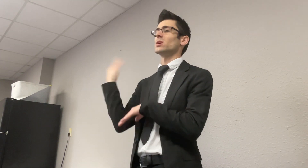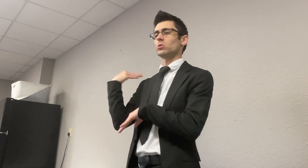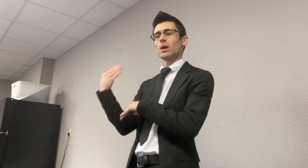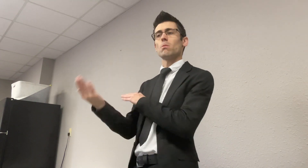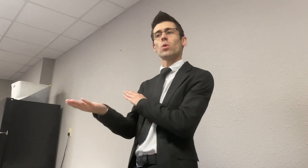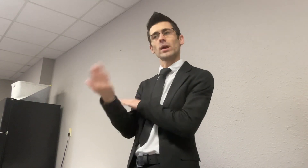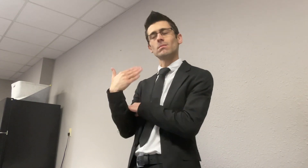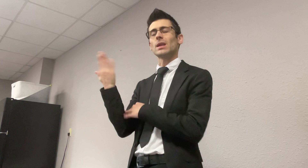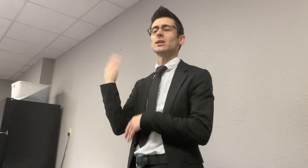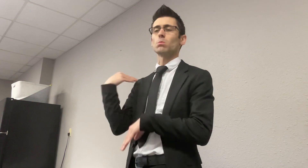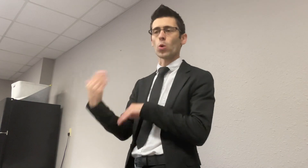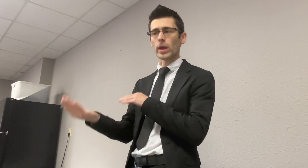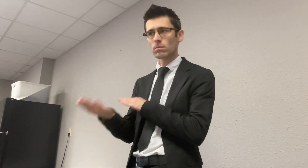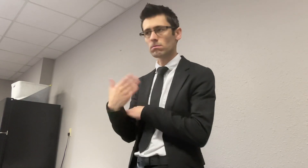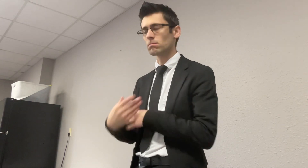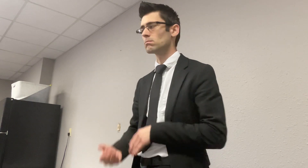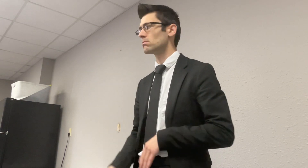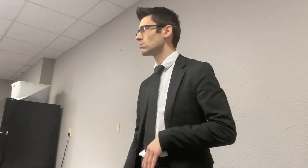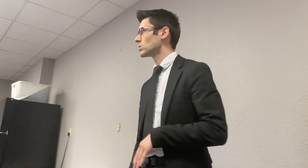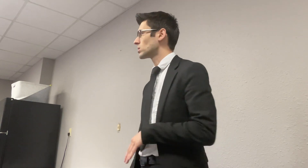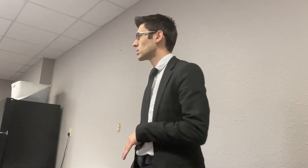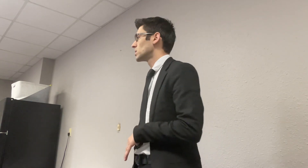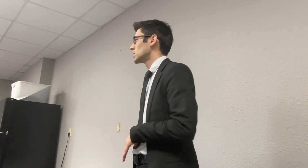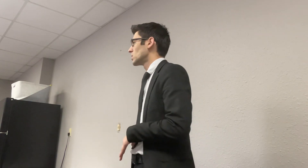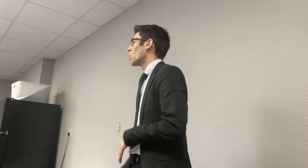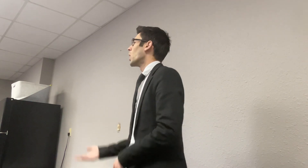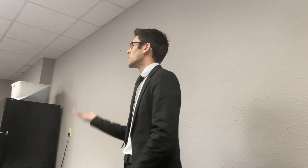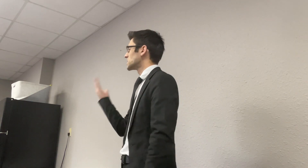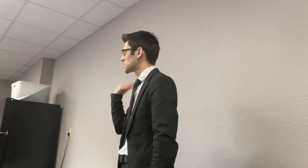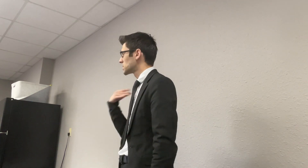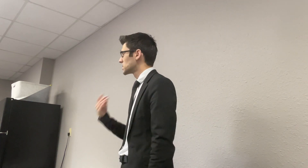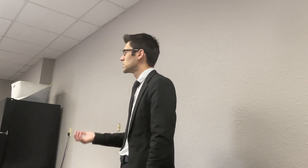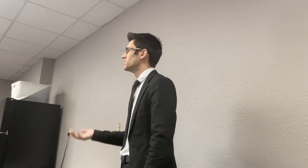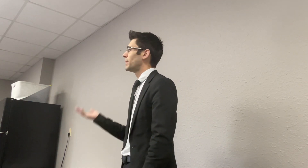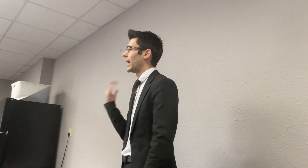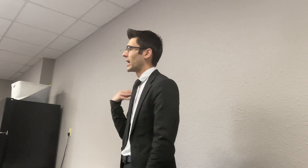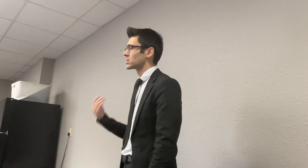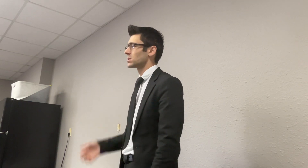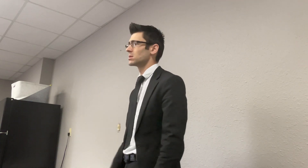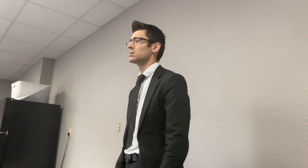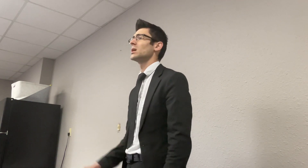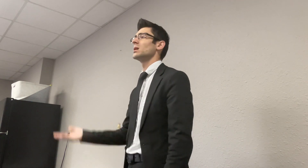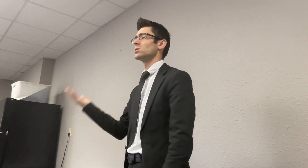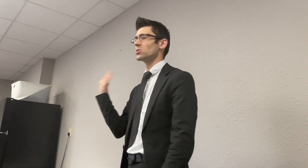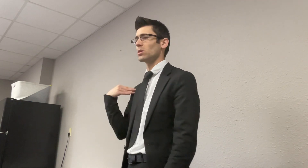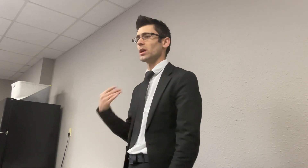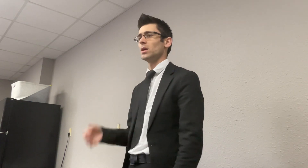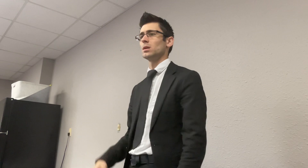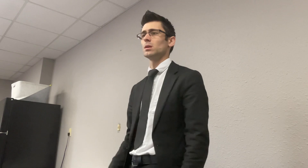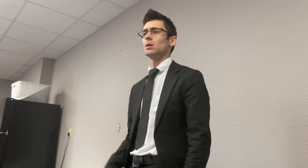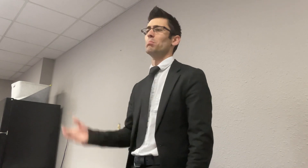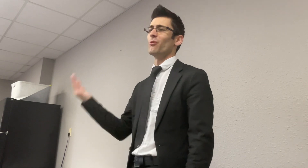yesterday morning, last morning. It's like the sign for was. Was, Yep. past, history,